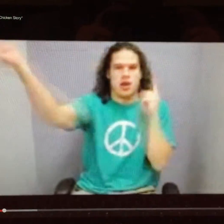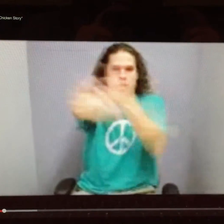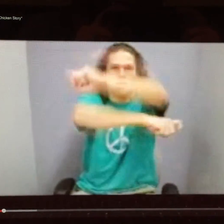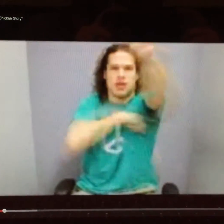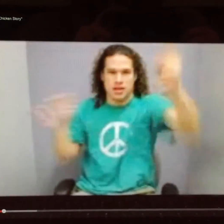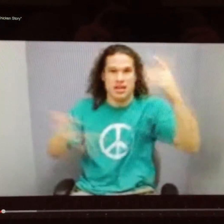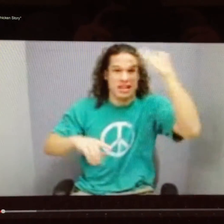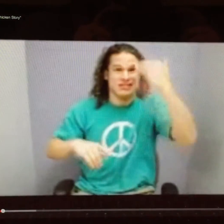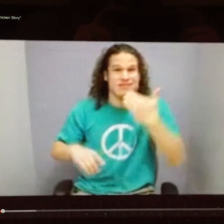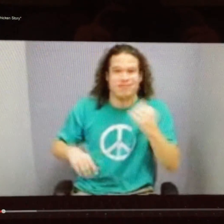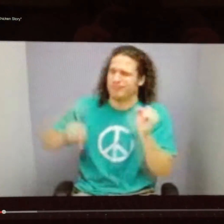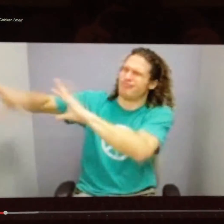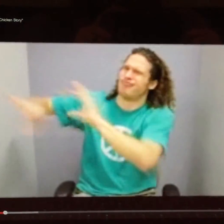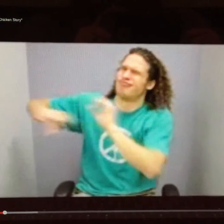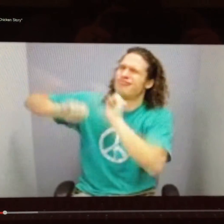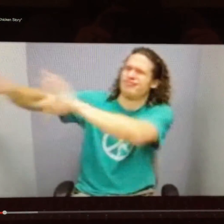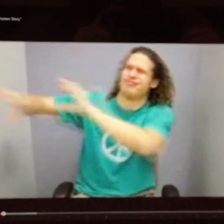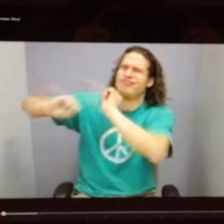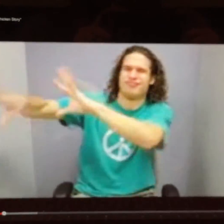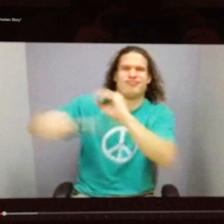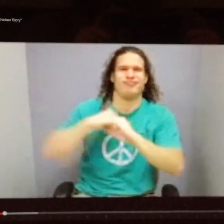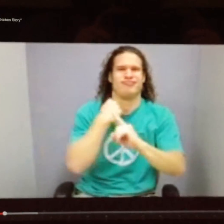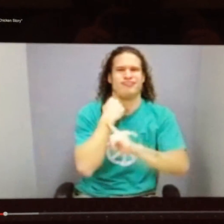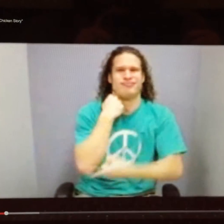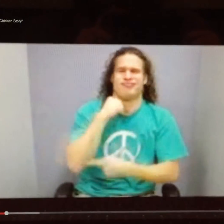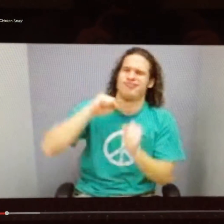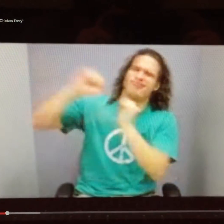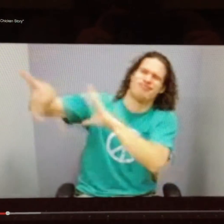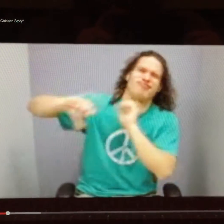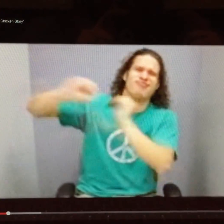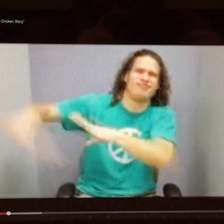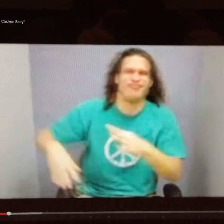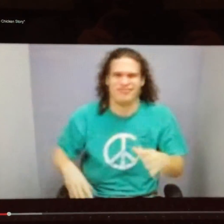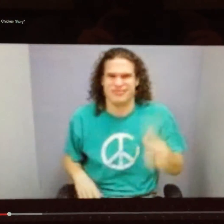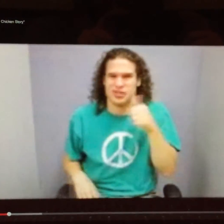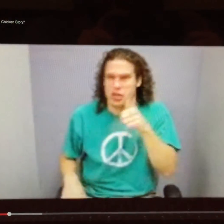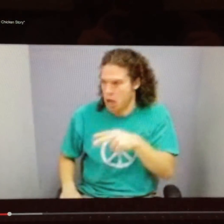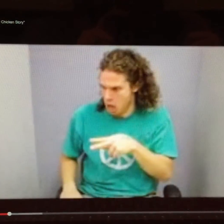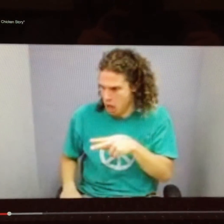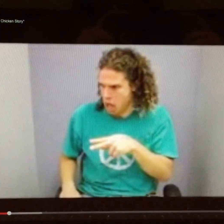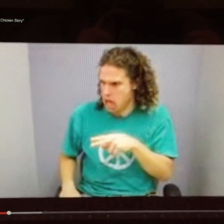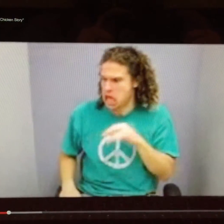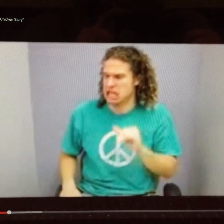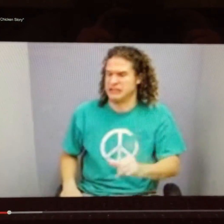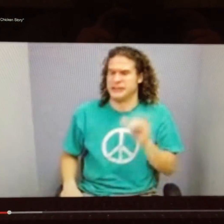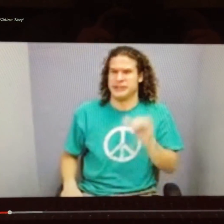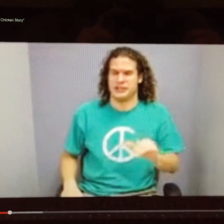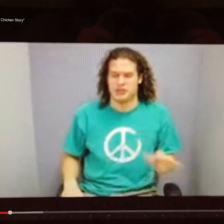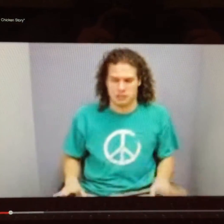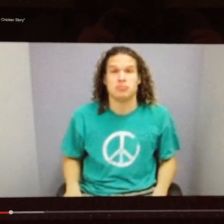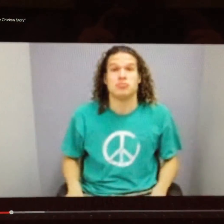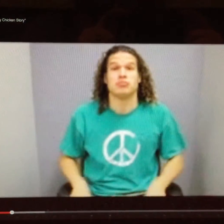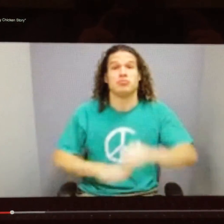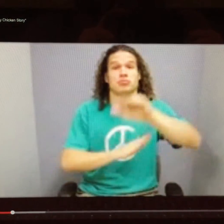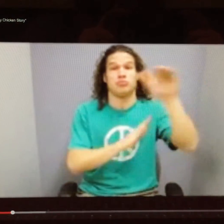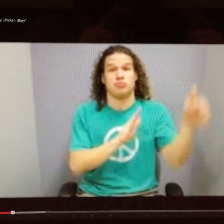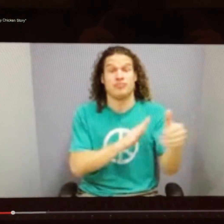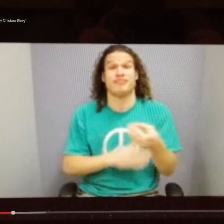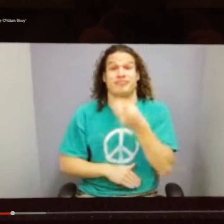place, all over, and then he would toss their heads out in the trash. The girl would look at it and say, "Oh,